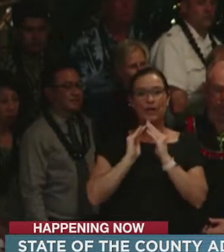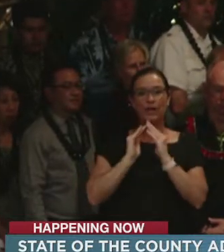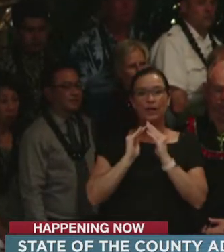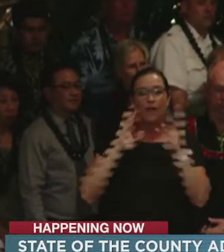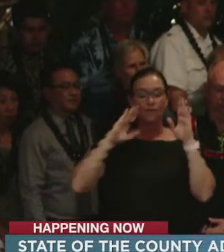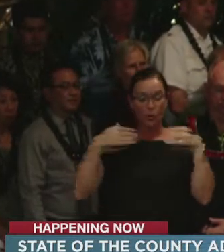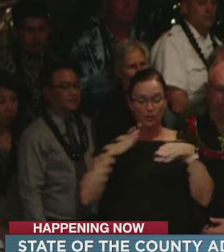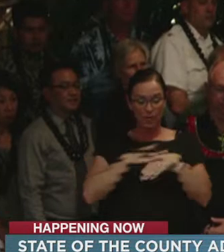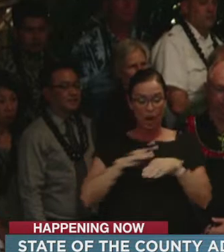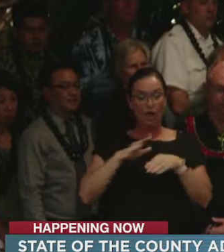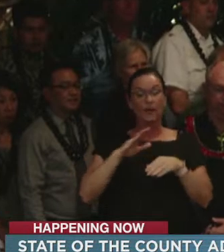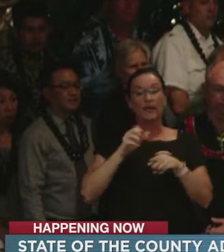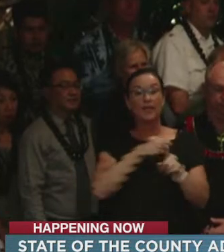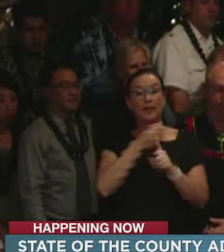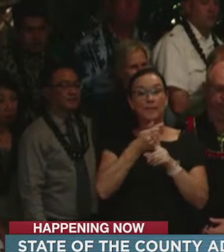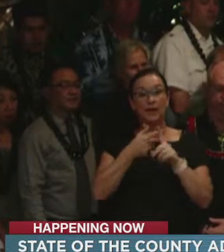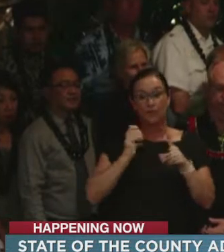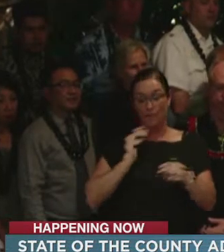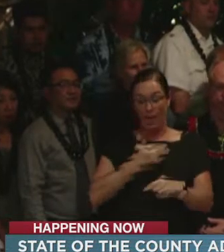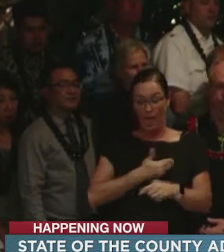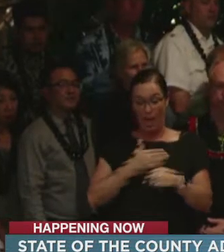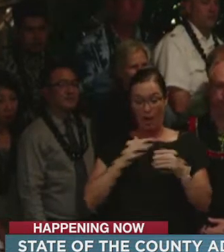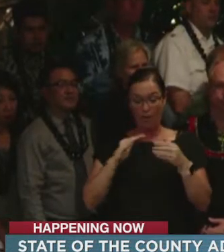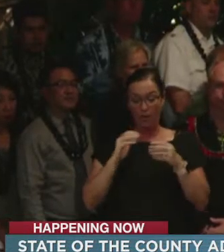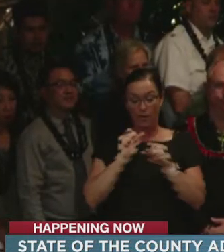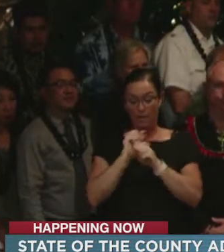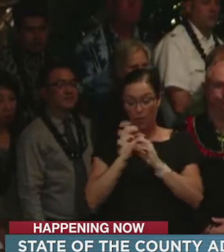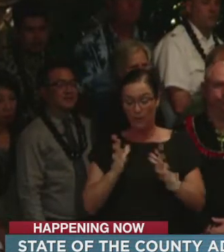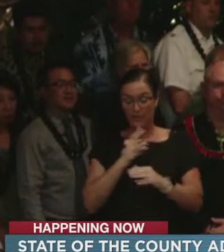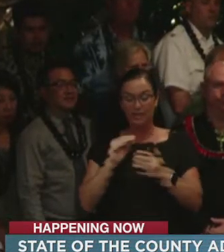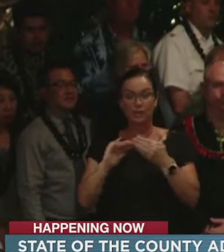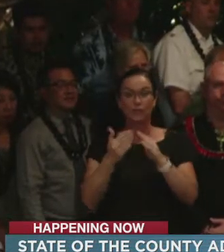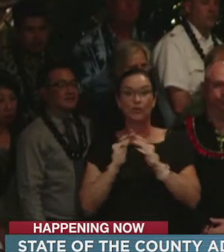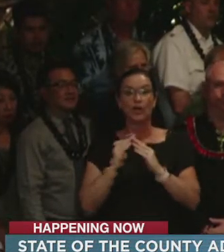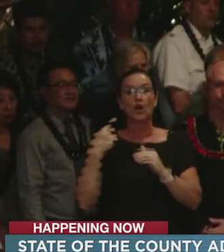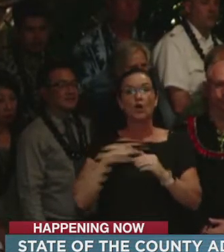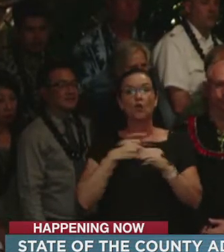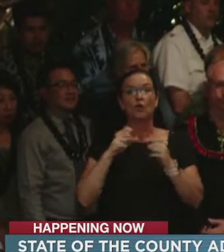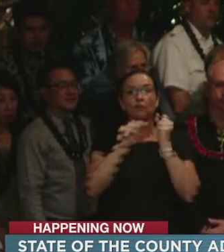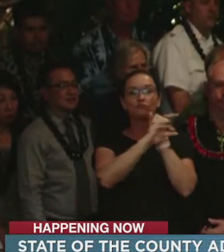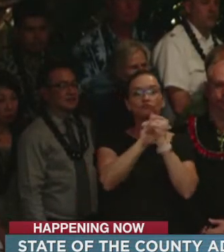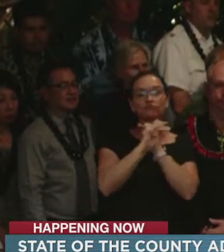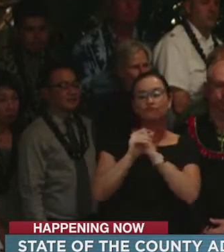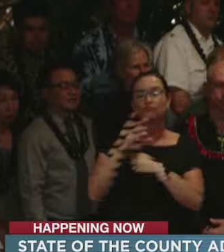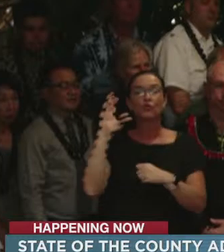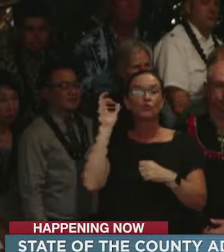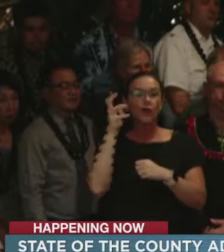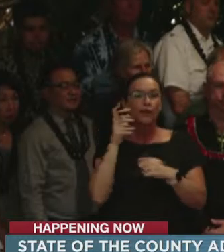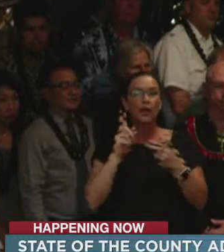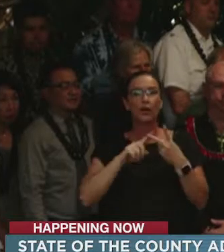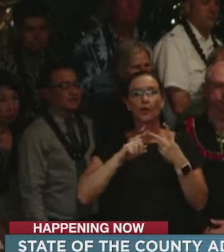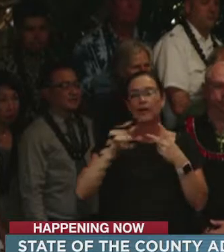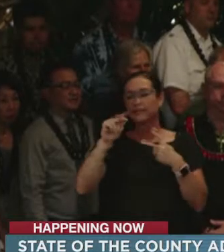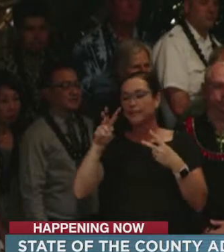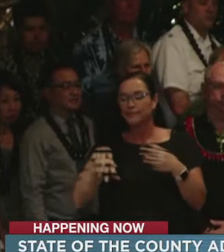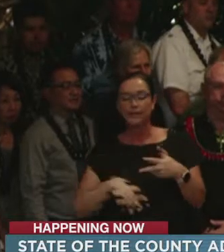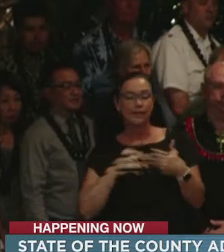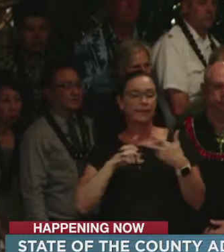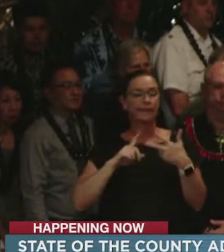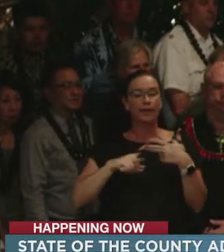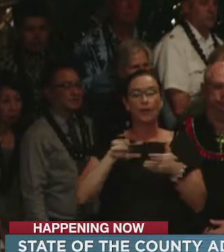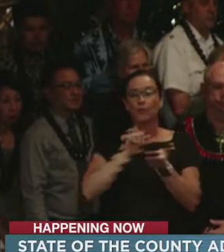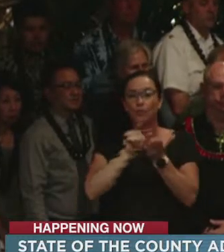employees in our Big Island community. We've increased promotion through radio, television, print advertisement,